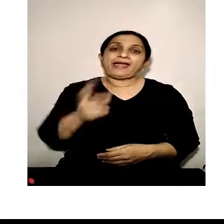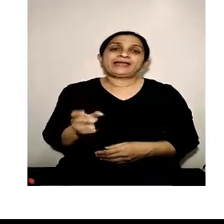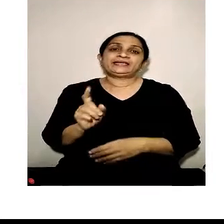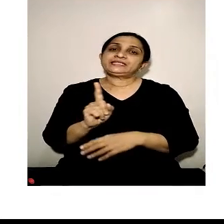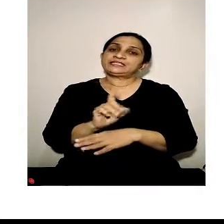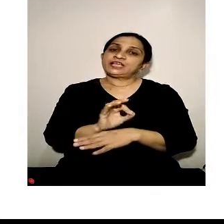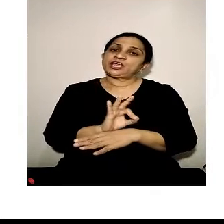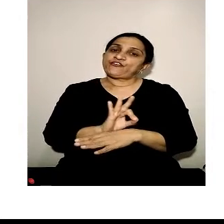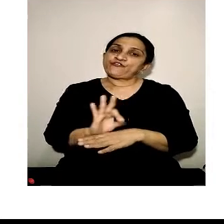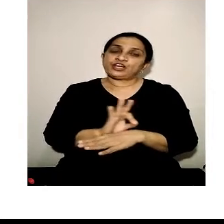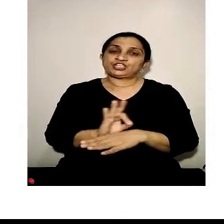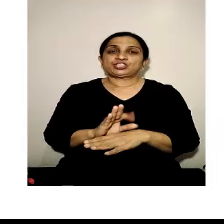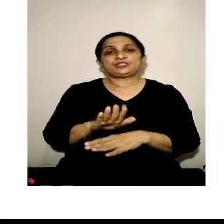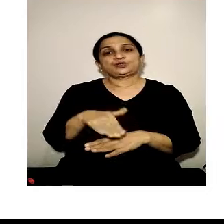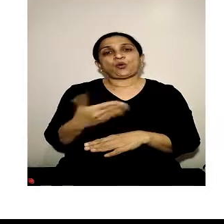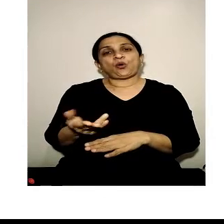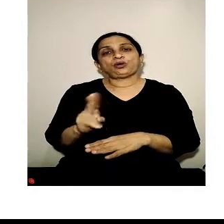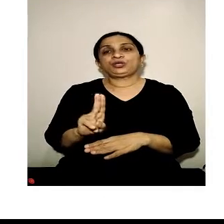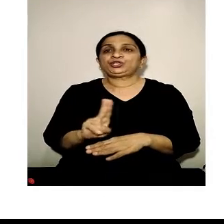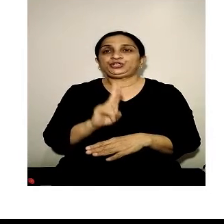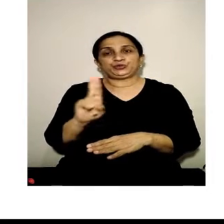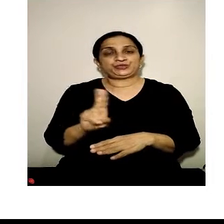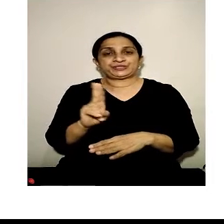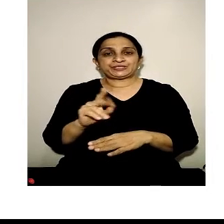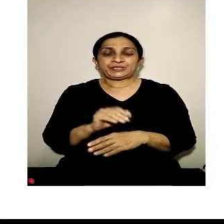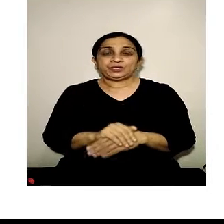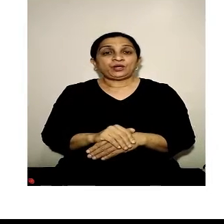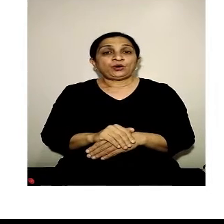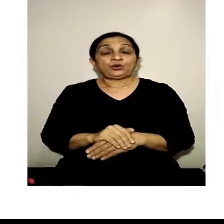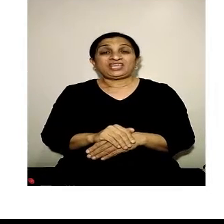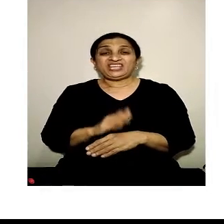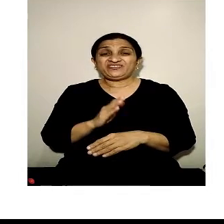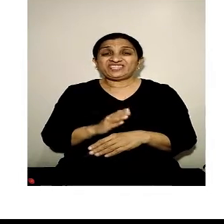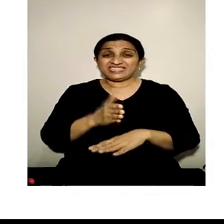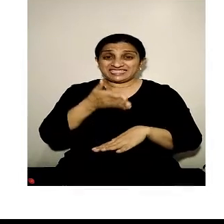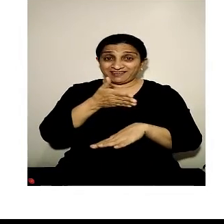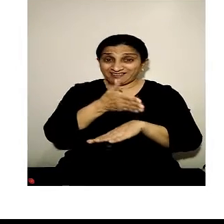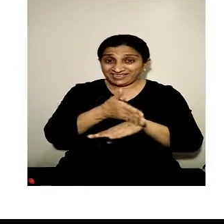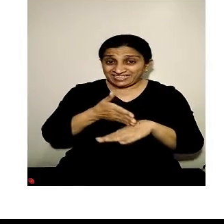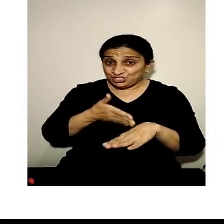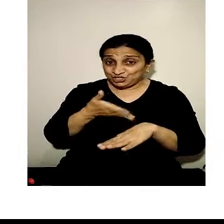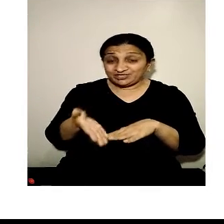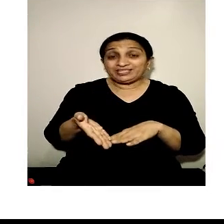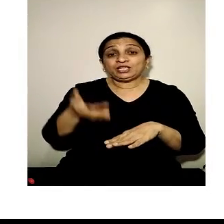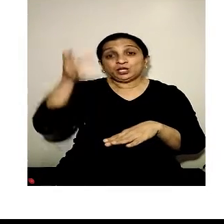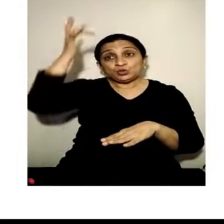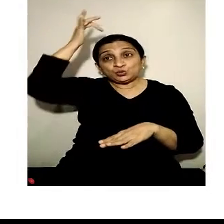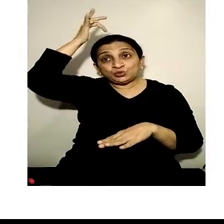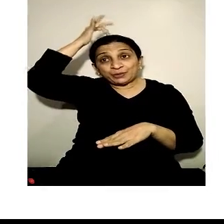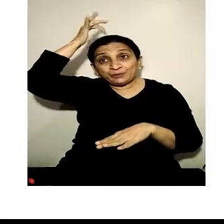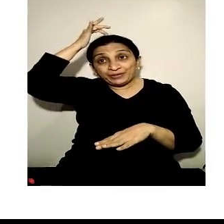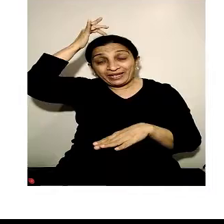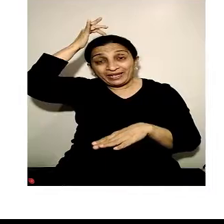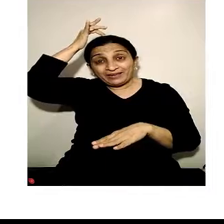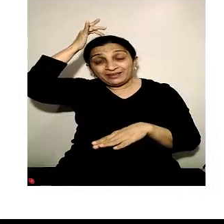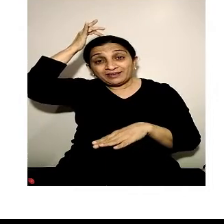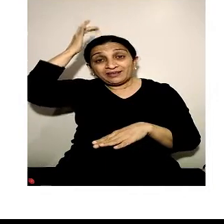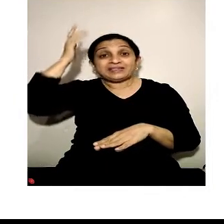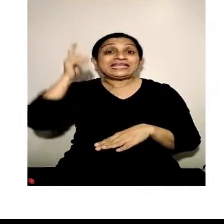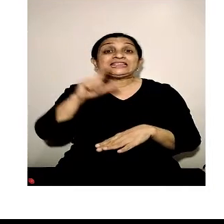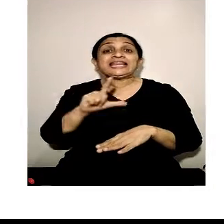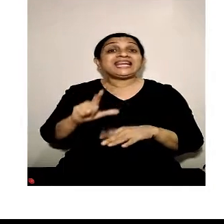brain and its functions or uses. Okay, if there is an injury to the